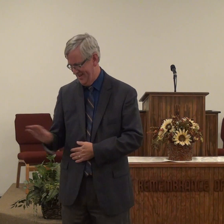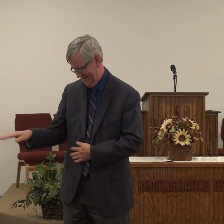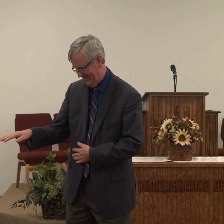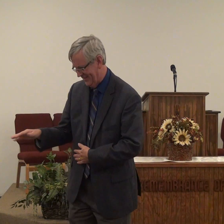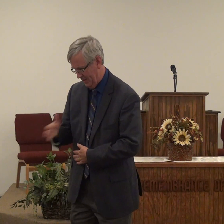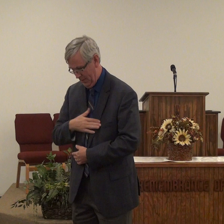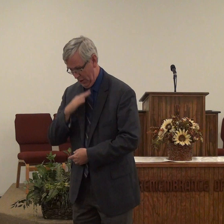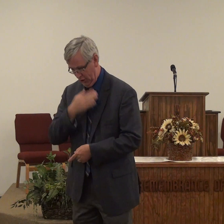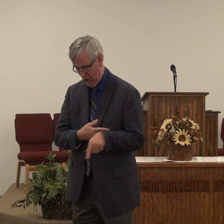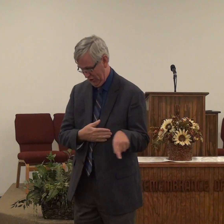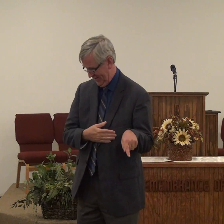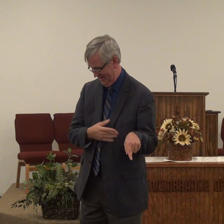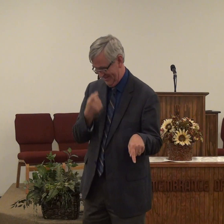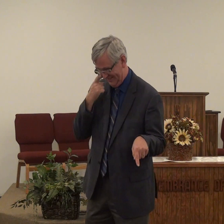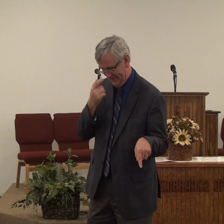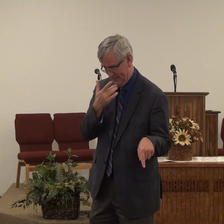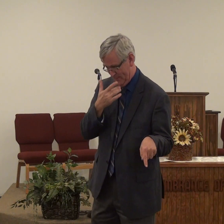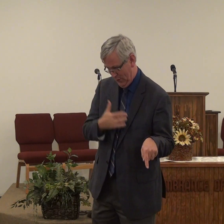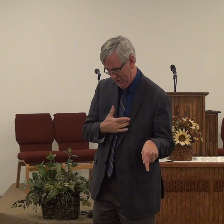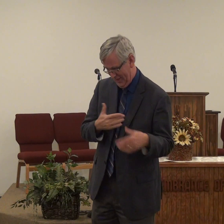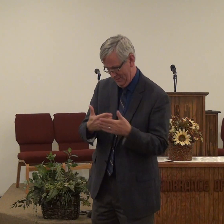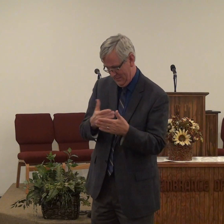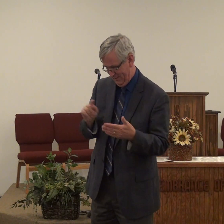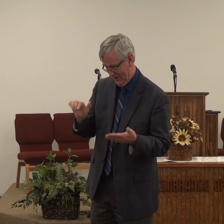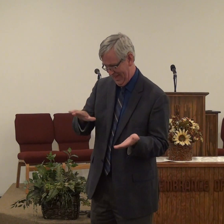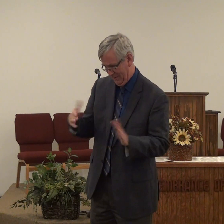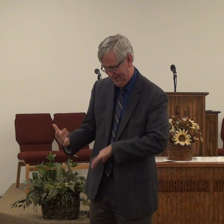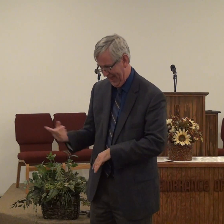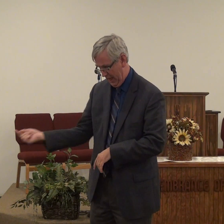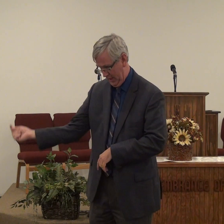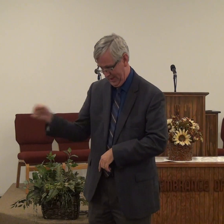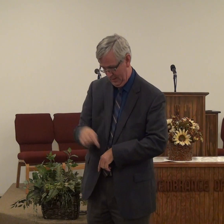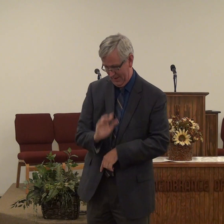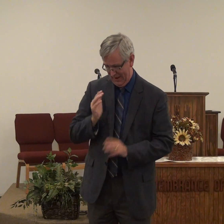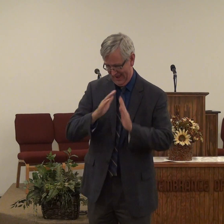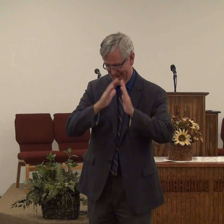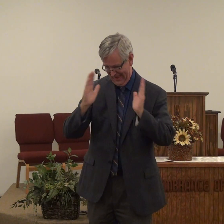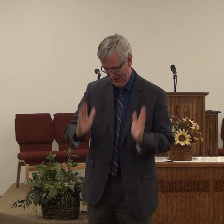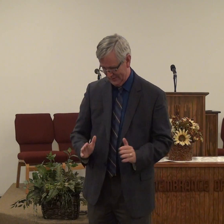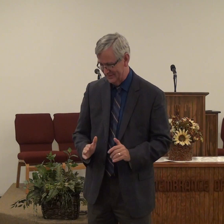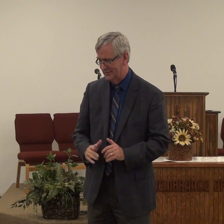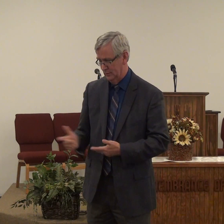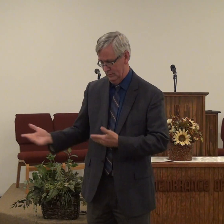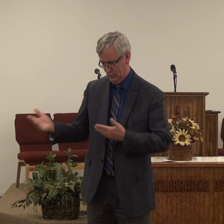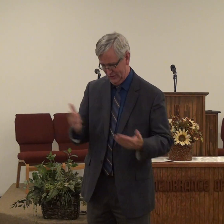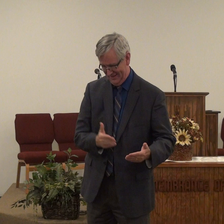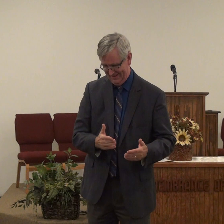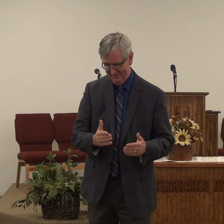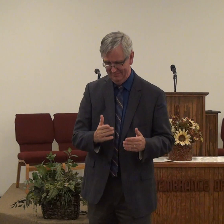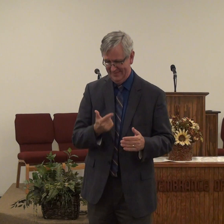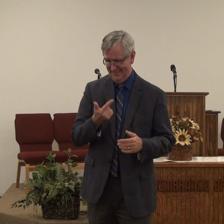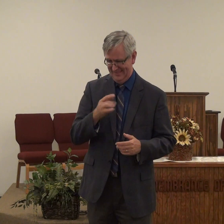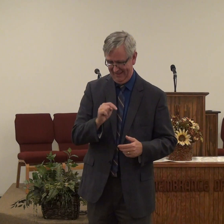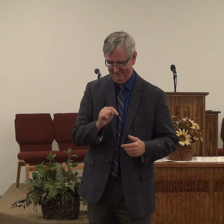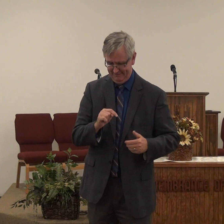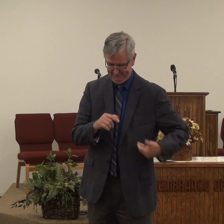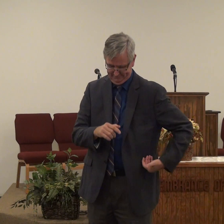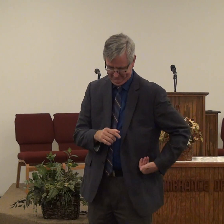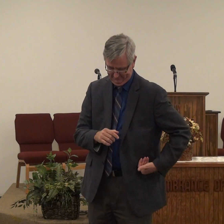But I was excited to hear it. She said, my daughter had a birthday right before Tammy died. And she came to our house. She had a